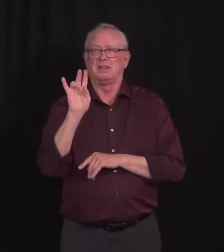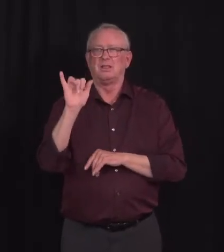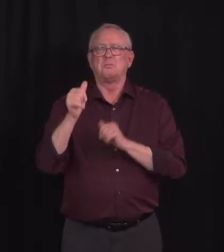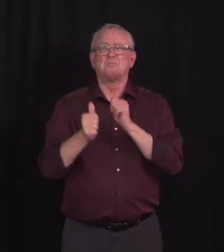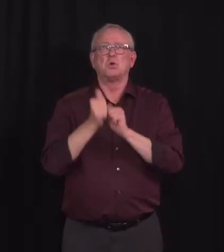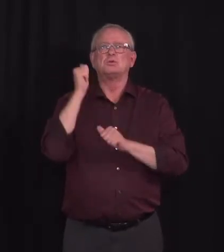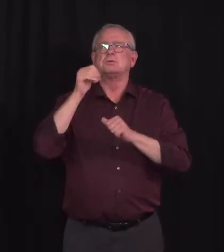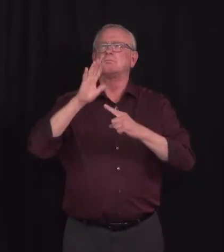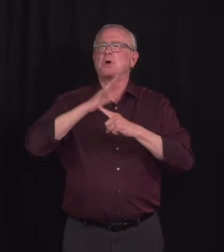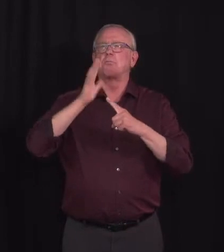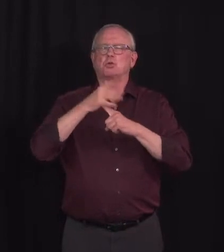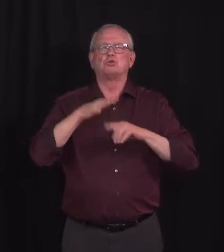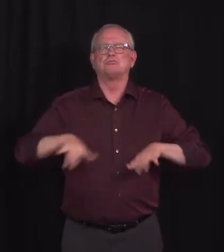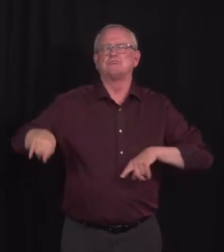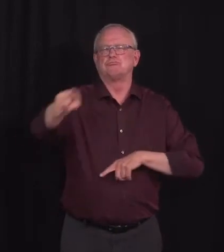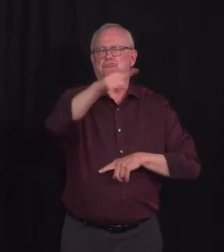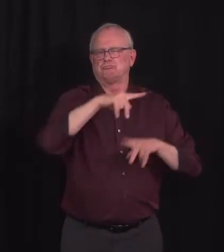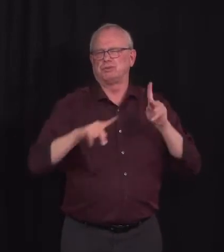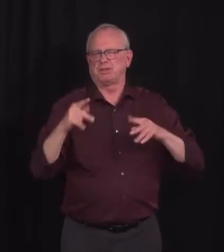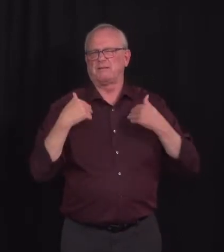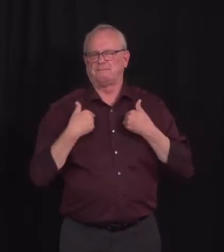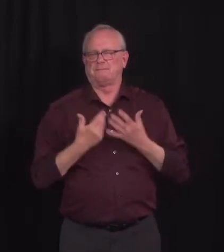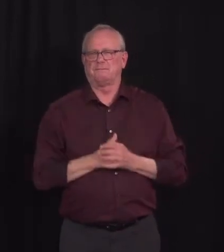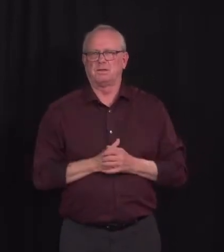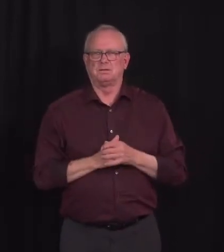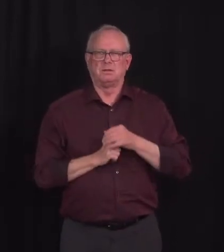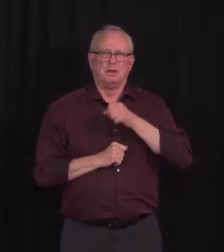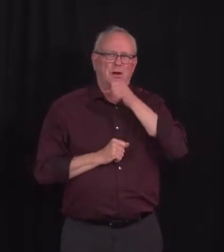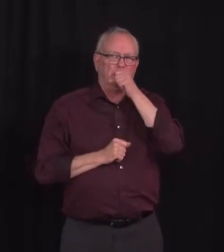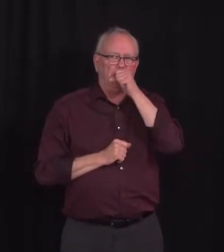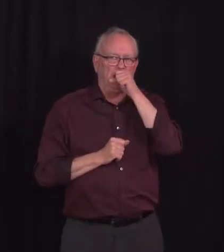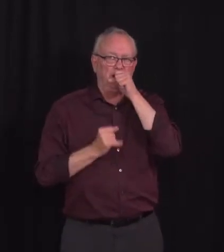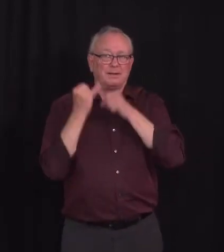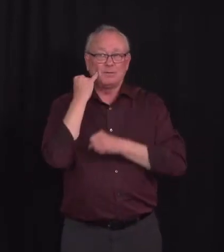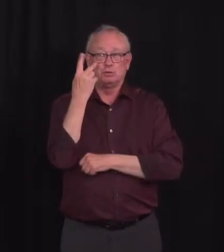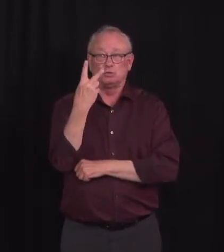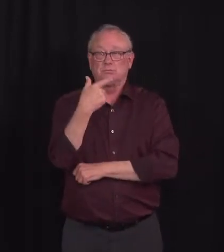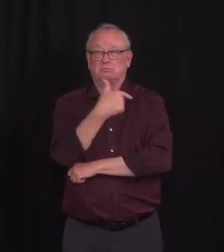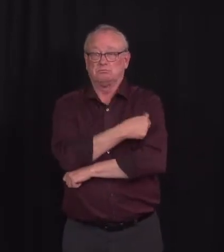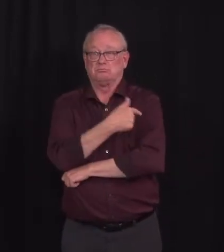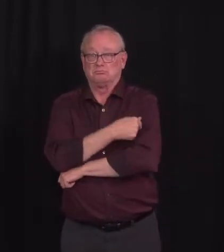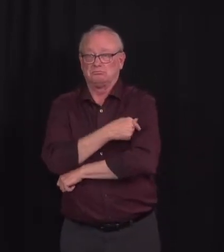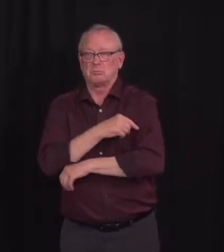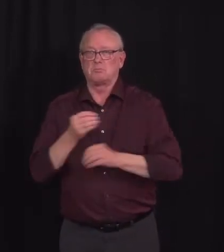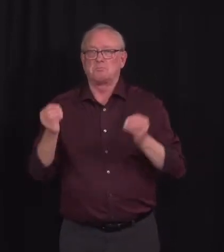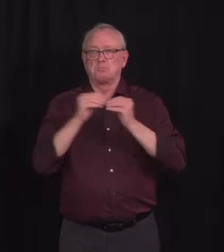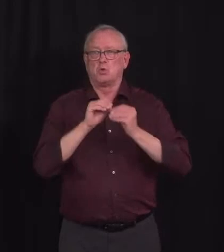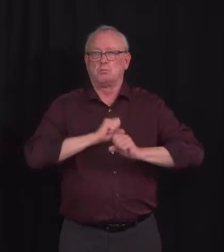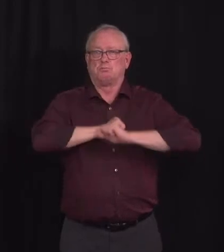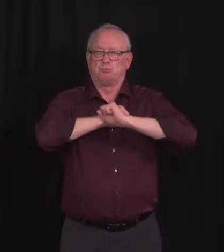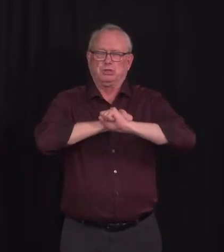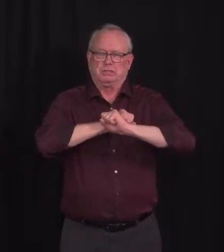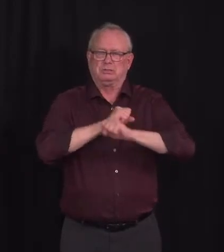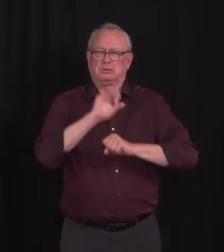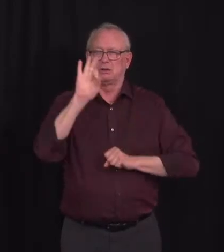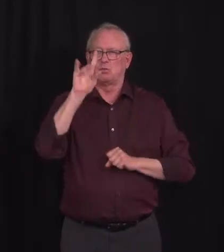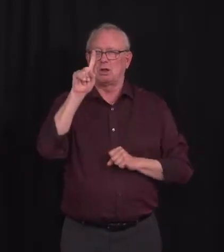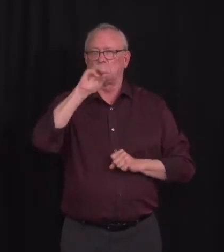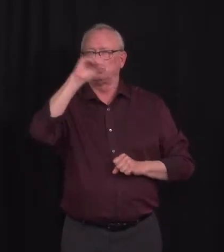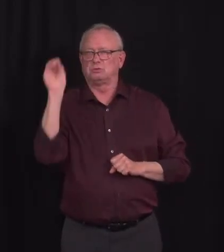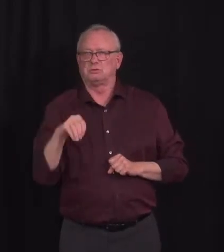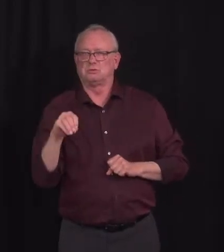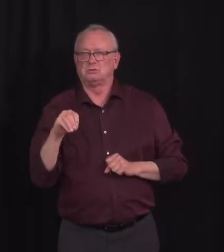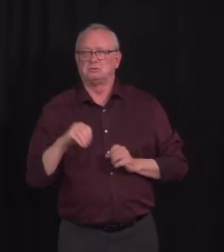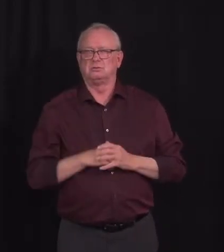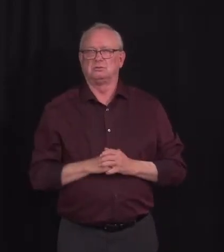now. 2 doses are 91% effective at preventing infection with this variant.